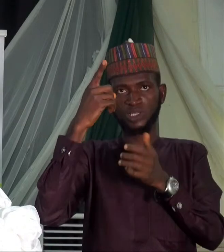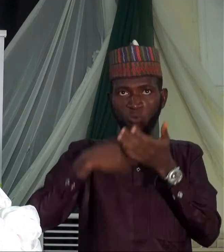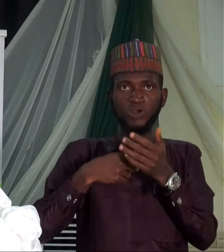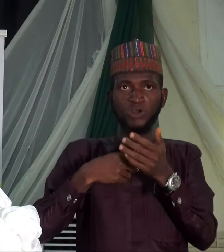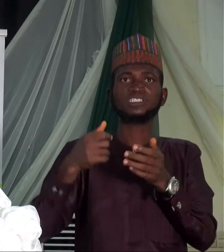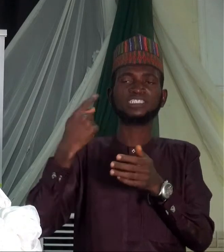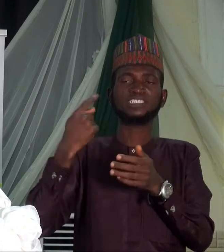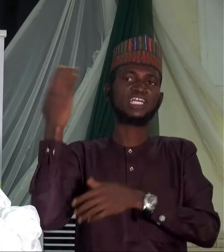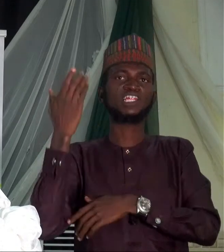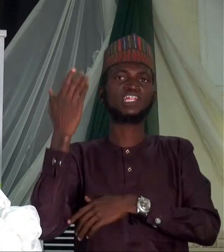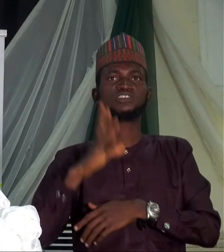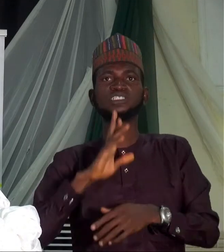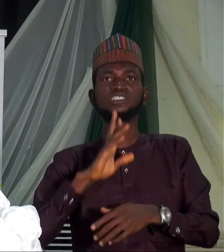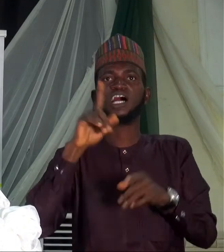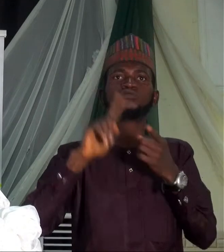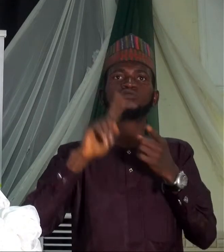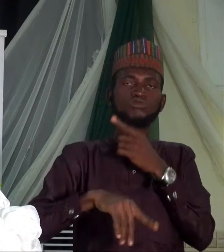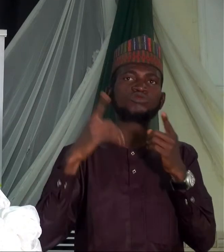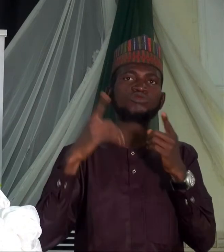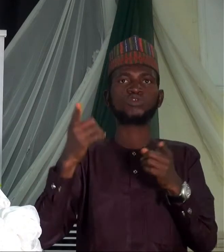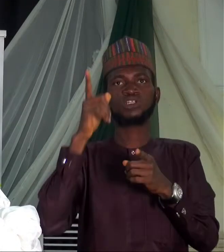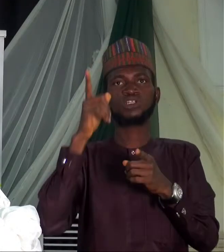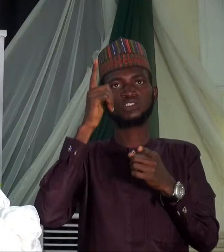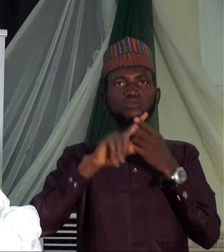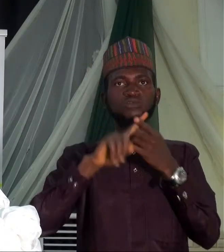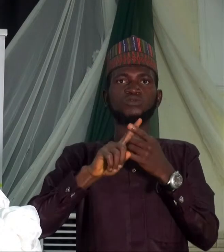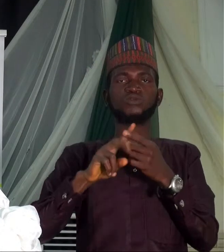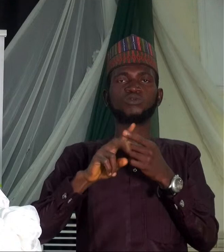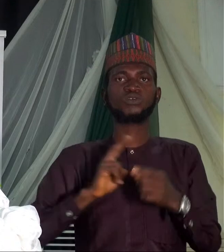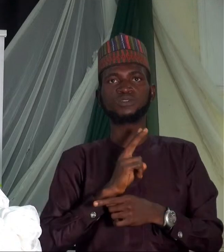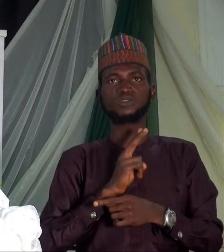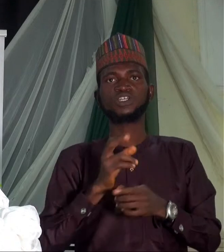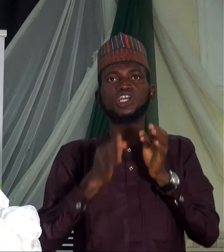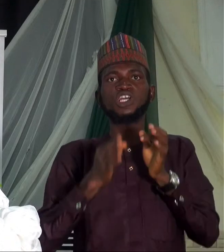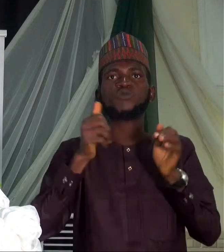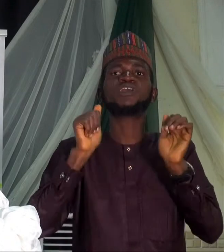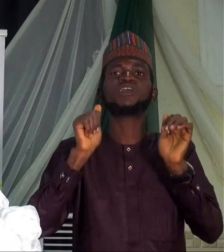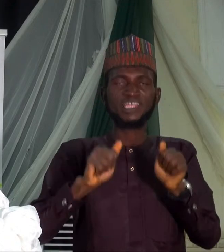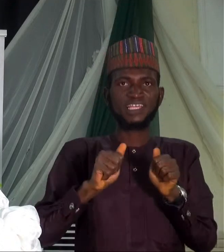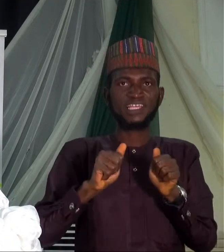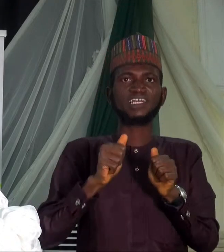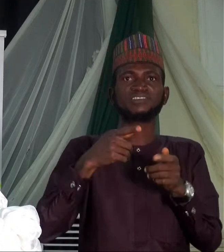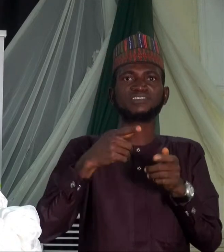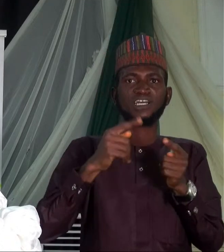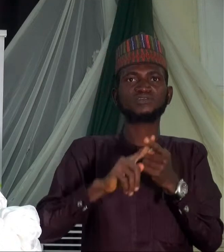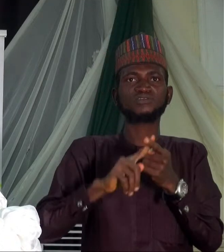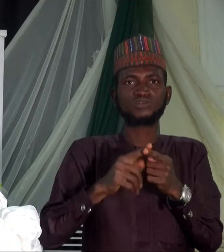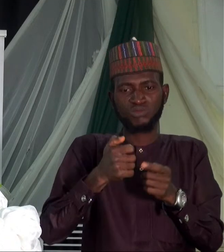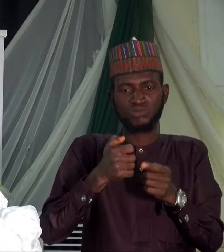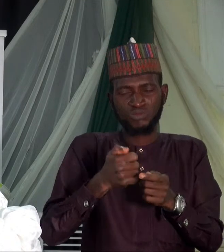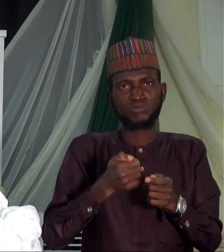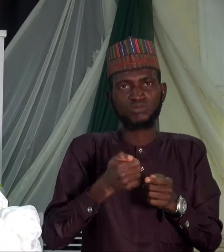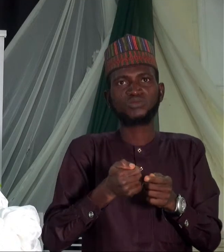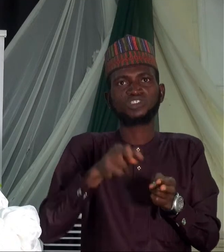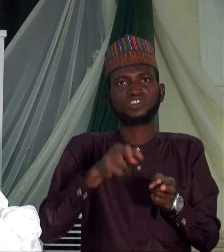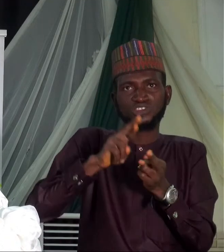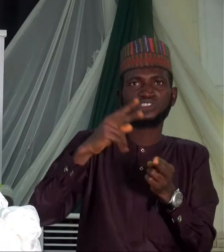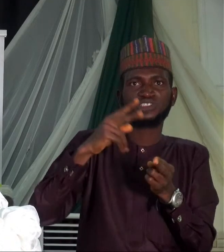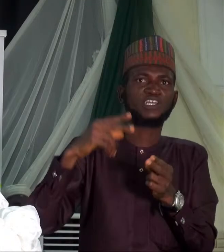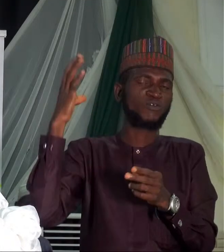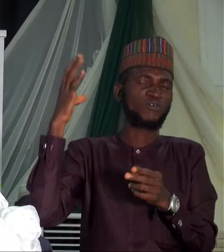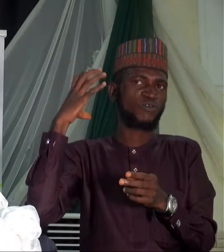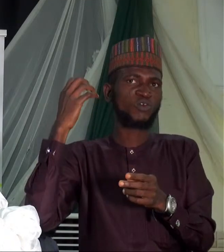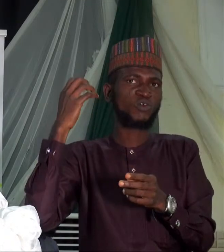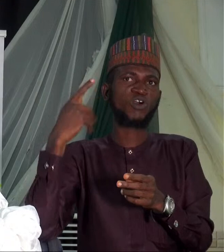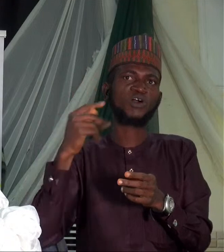kan gbohun wa si afefe ta ba le ora fi si ohun die ti o fi ni disturb wa eleyi se